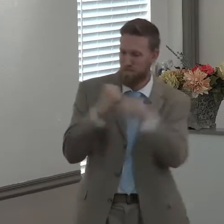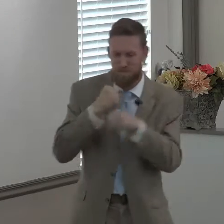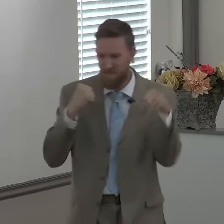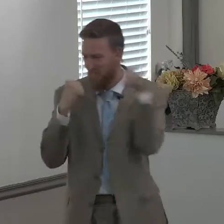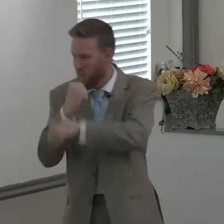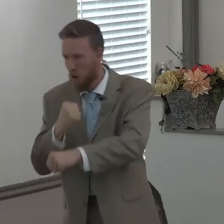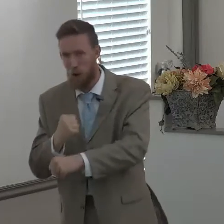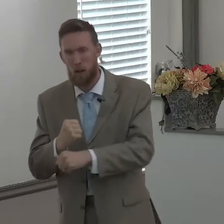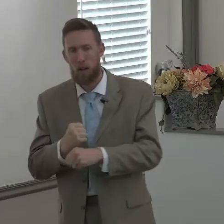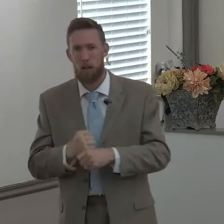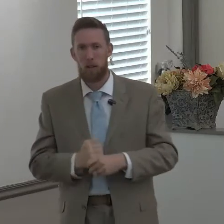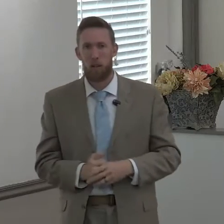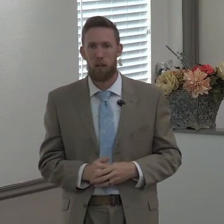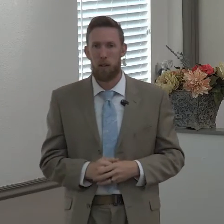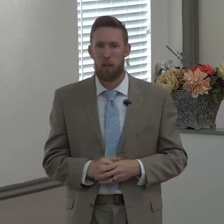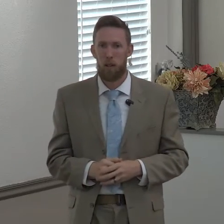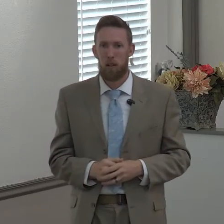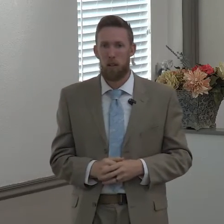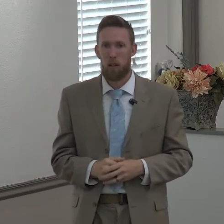to go? Let's go.